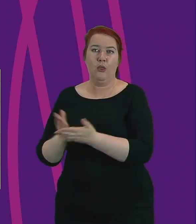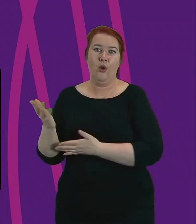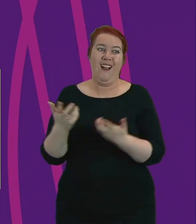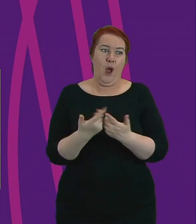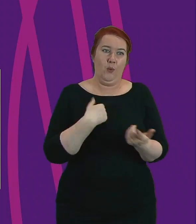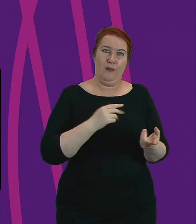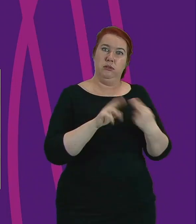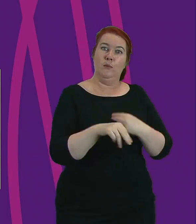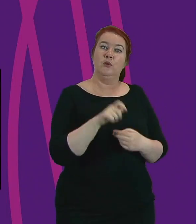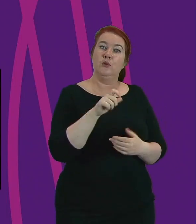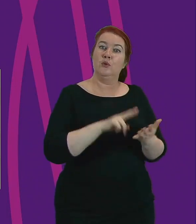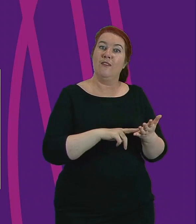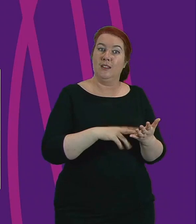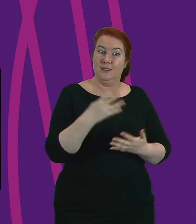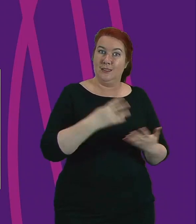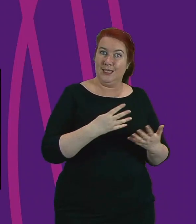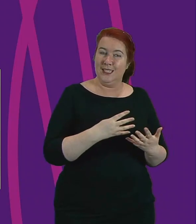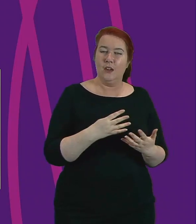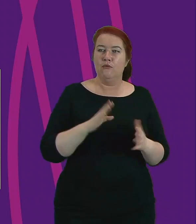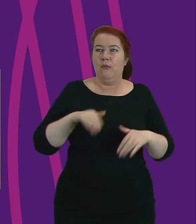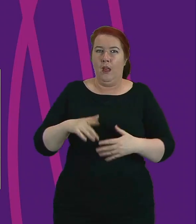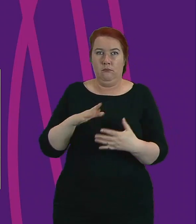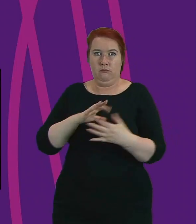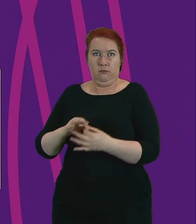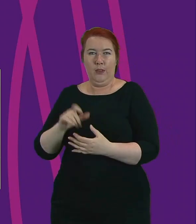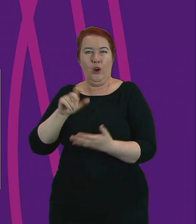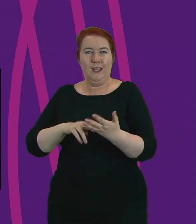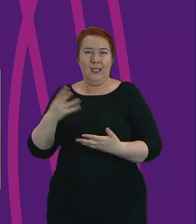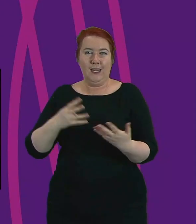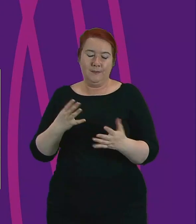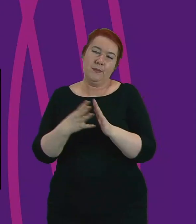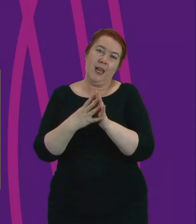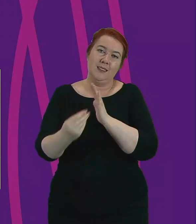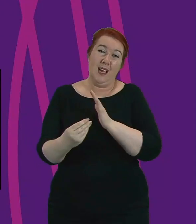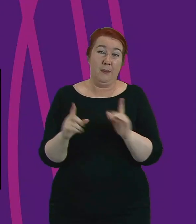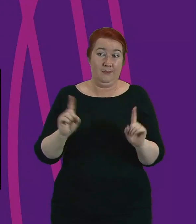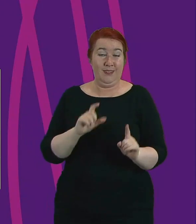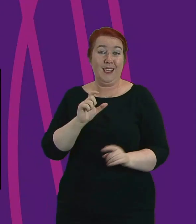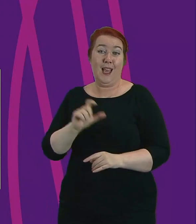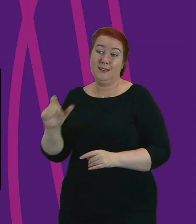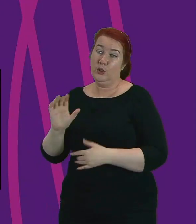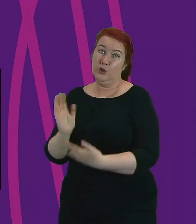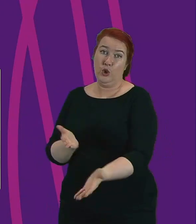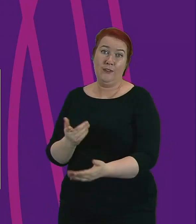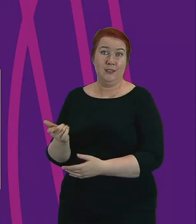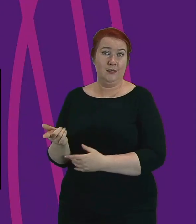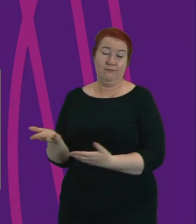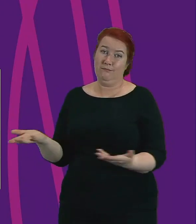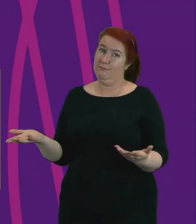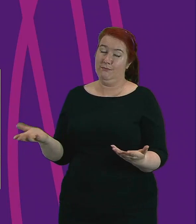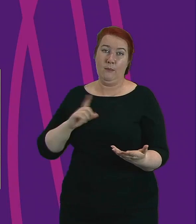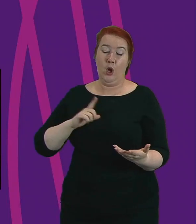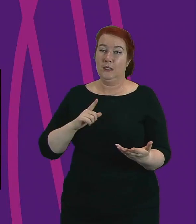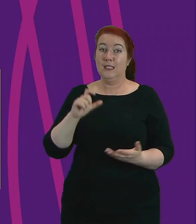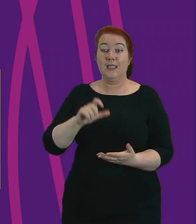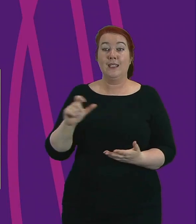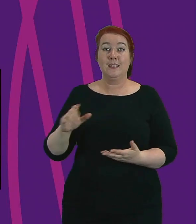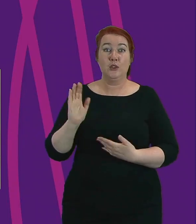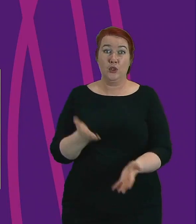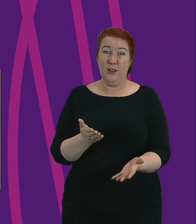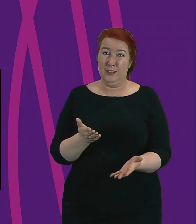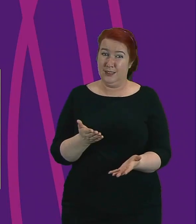rather than COVID-19 itself. And one example of that is around our cancer services. I really worry about the fact that we have